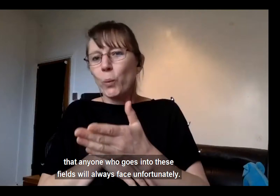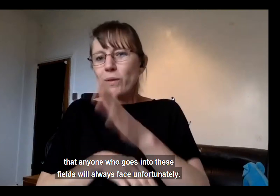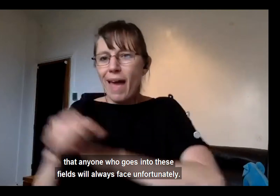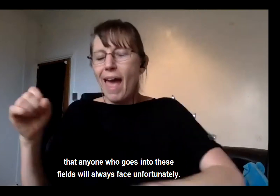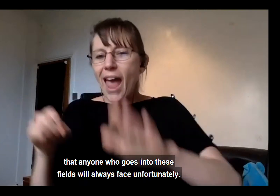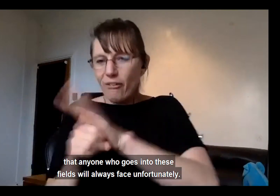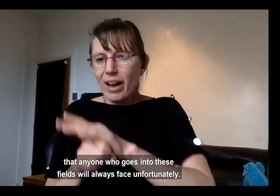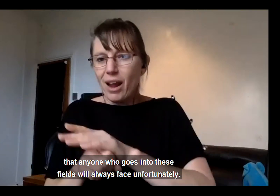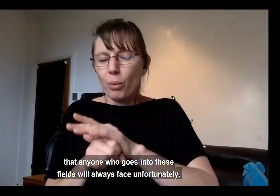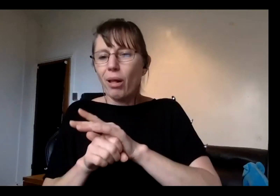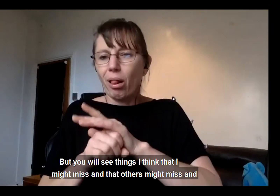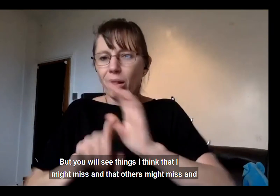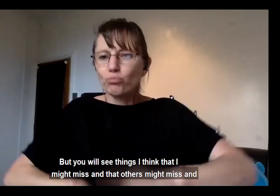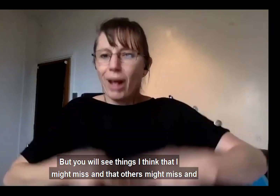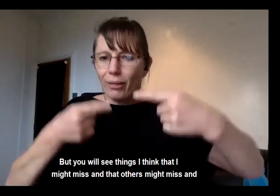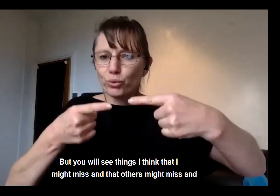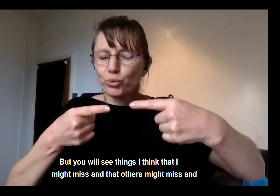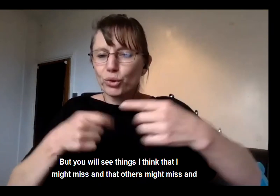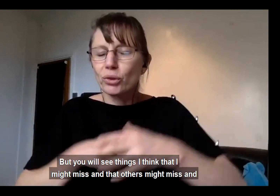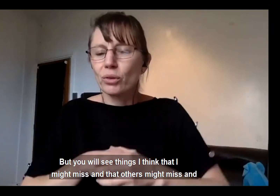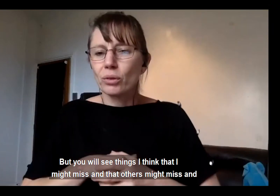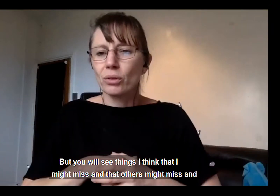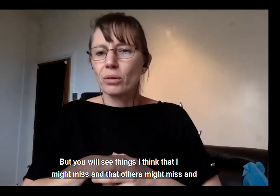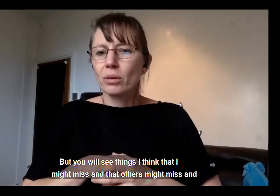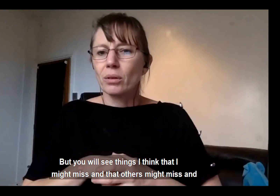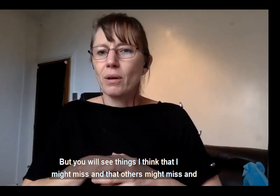always face, unfortunately. But